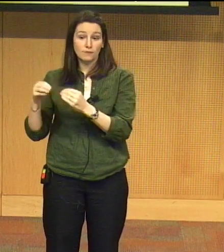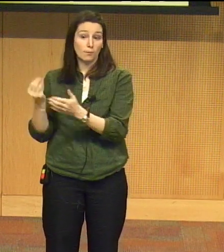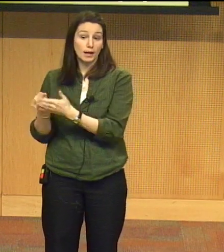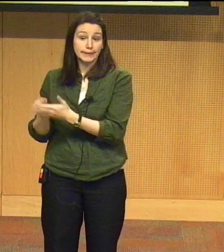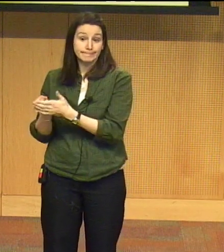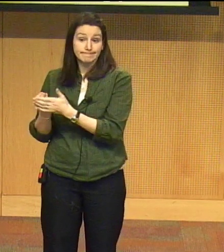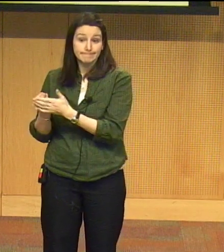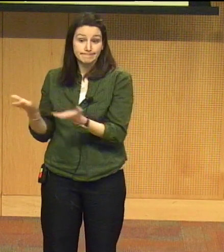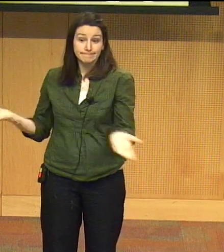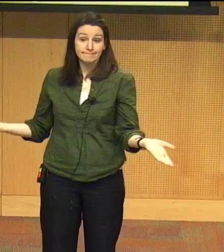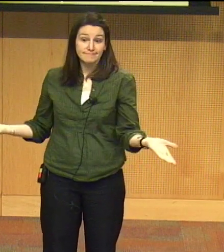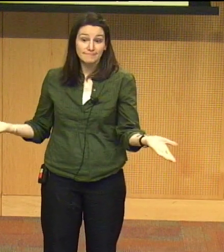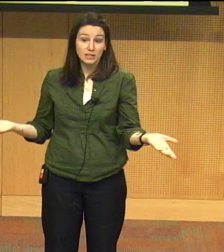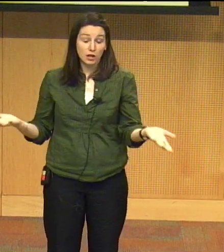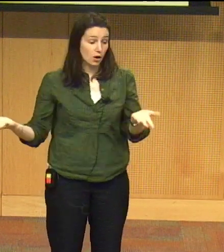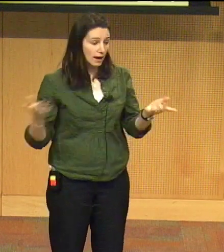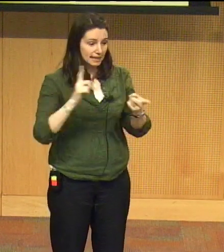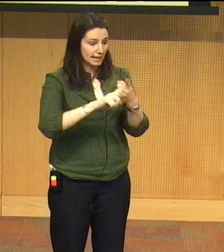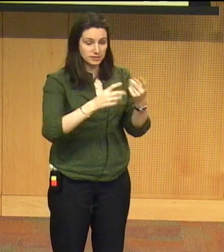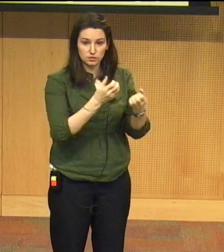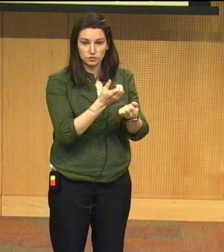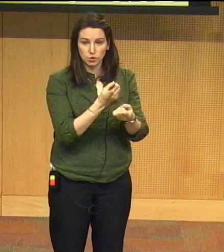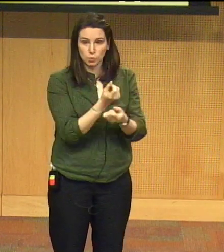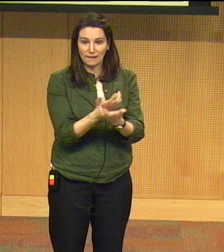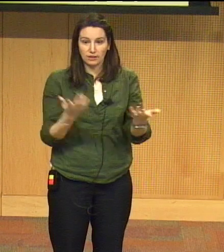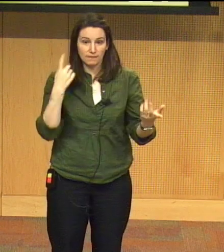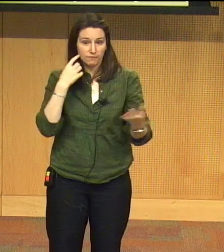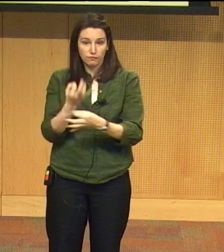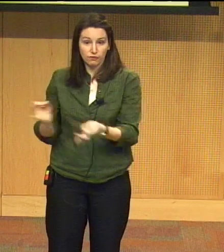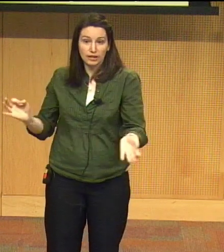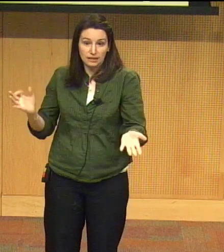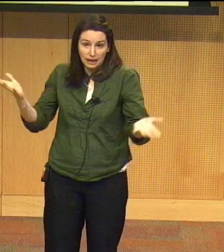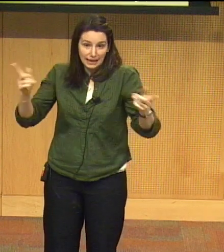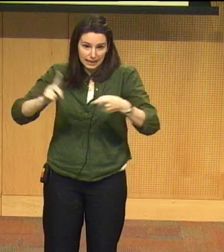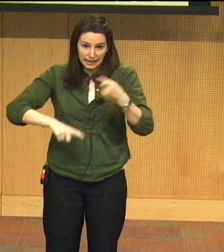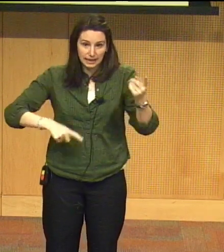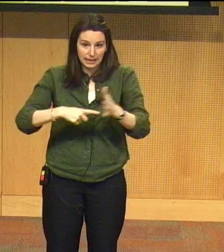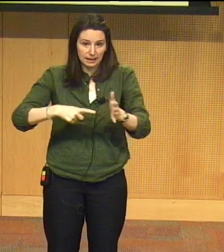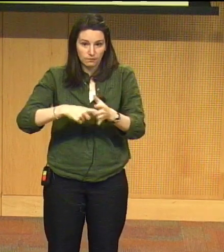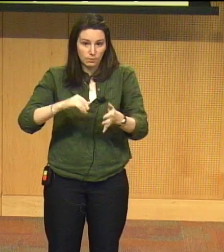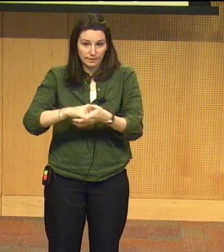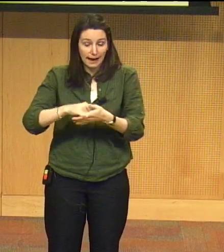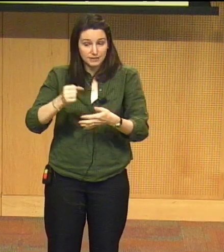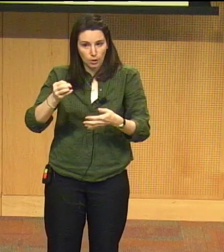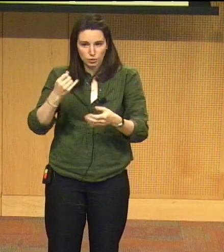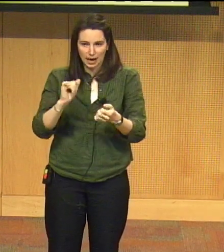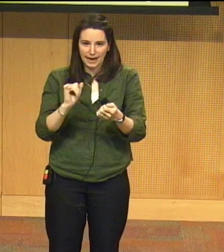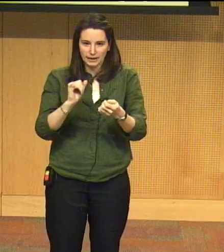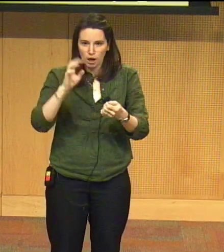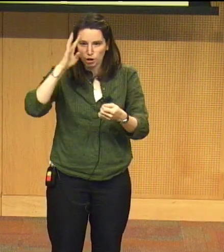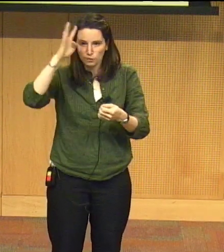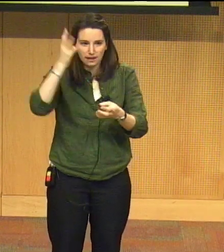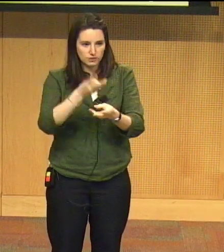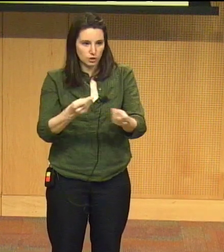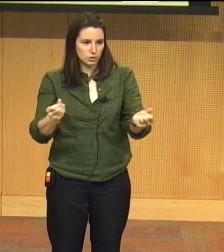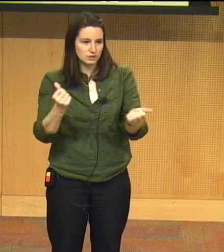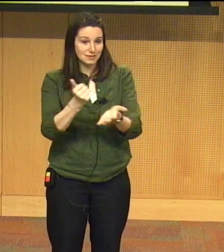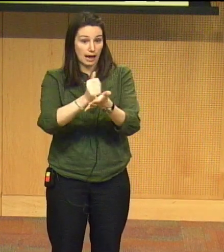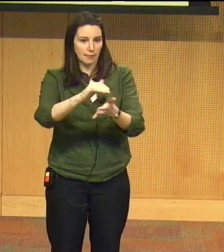money. I can't do everything for free. I can't afford that. So trying creative solutions to help that